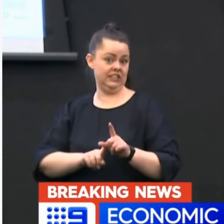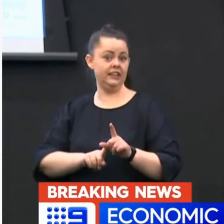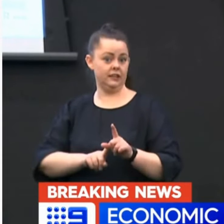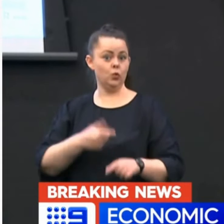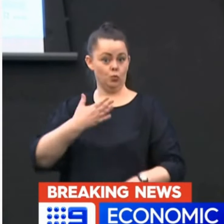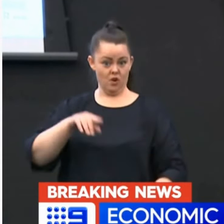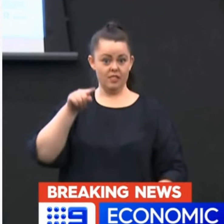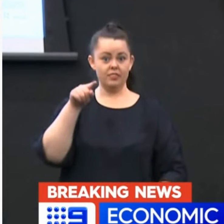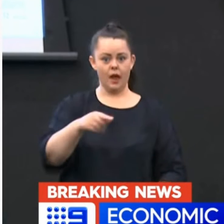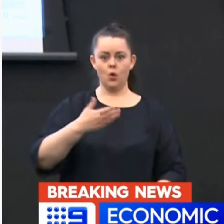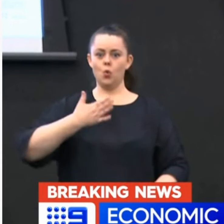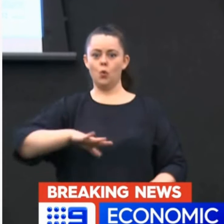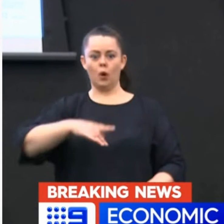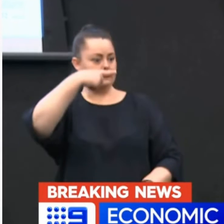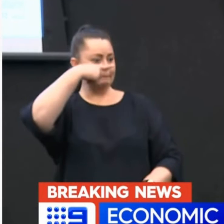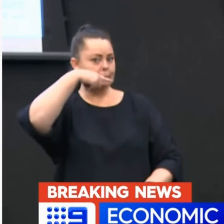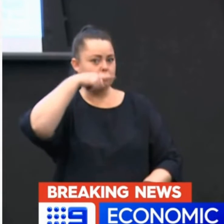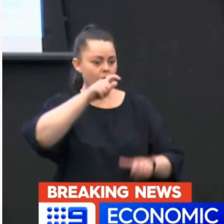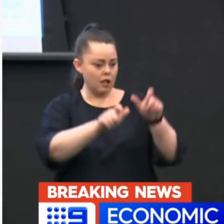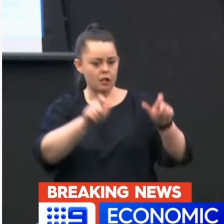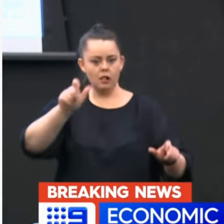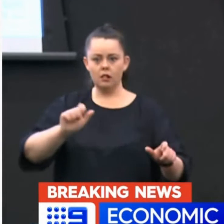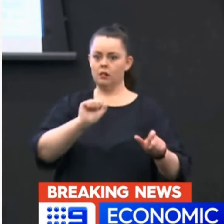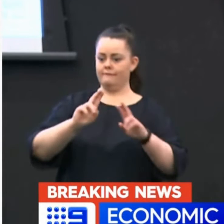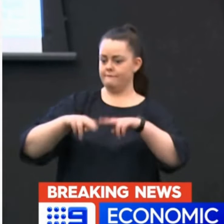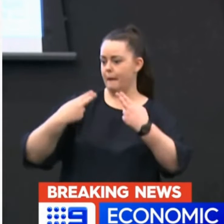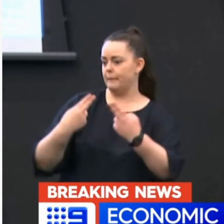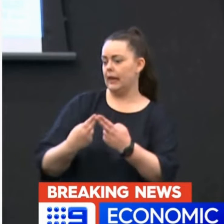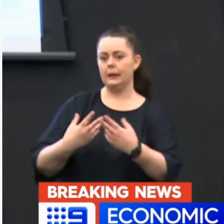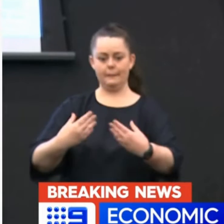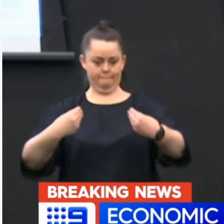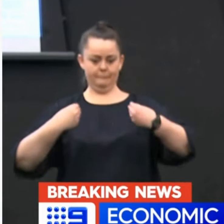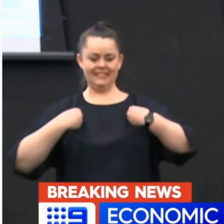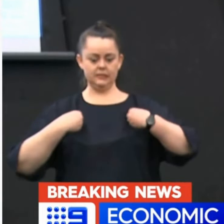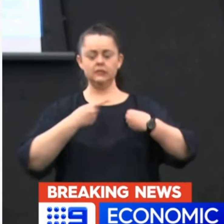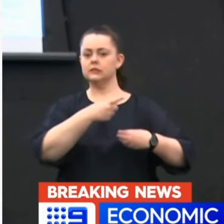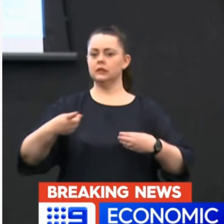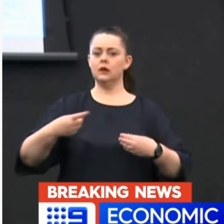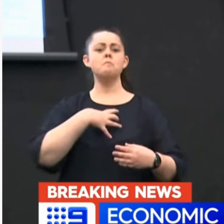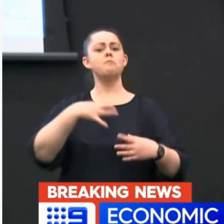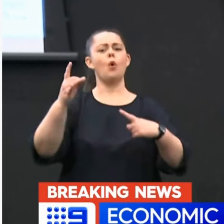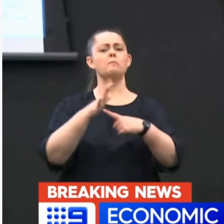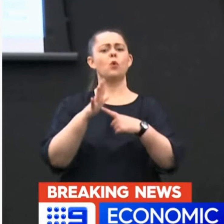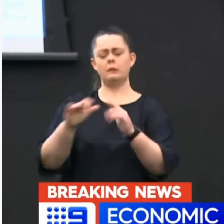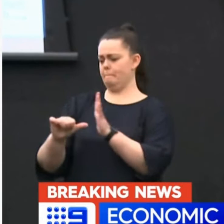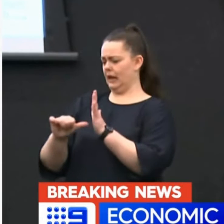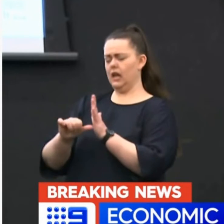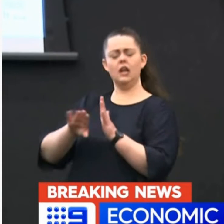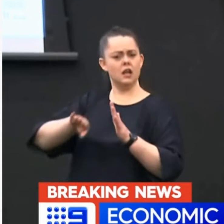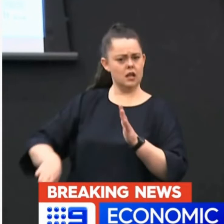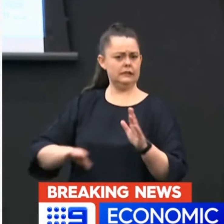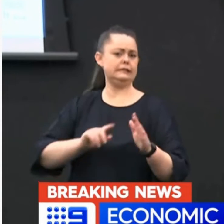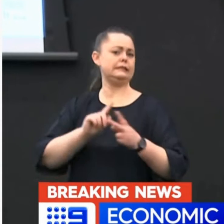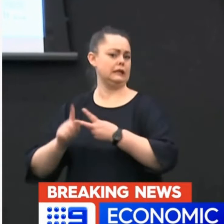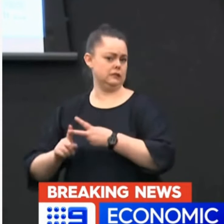would put people, families and businesses before the budget. We know that putting